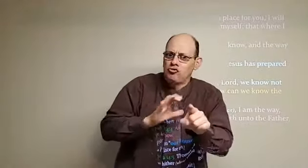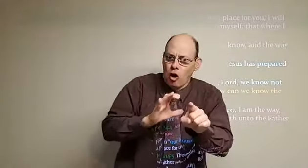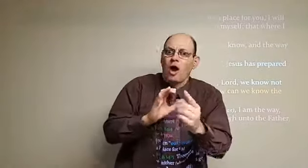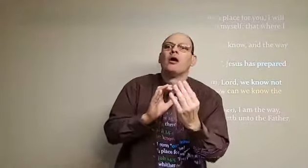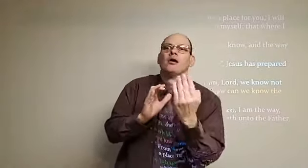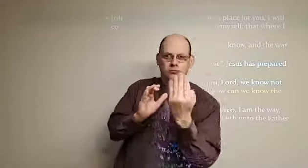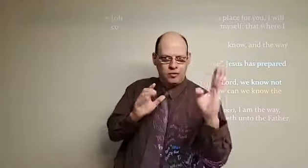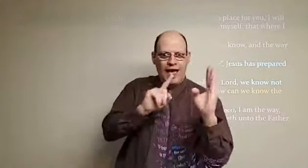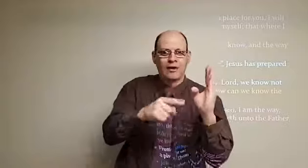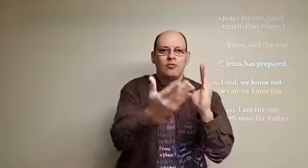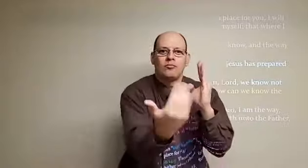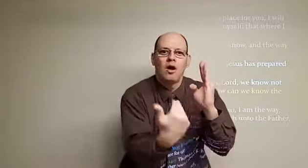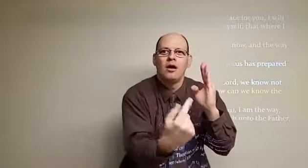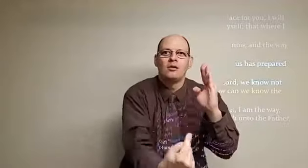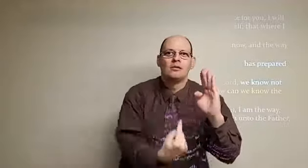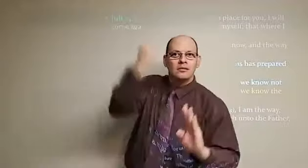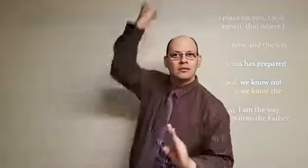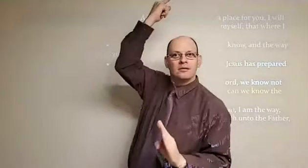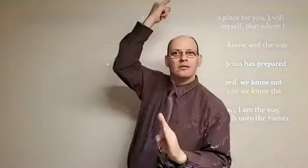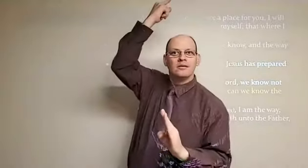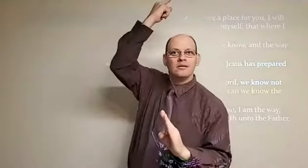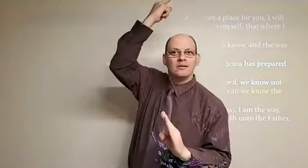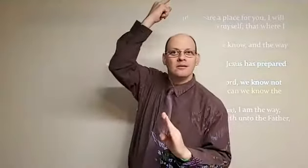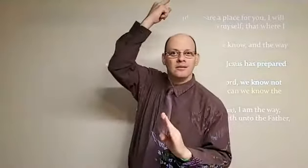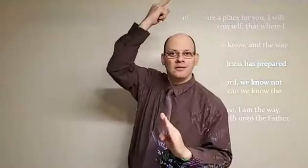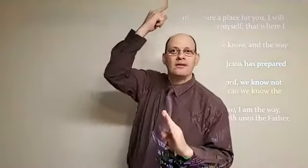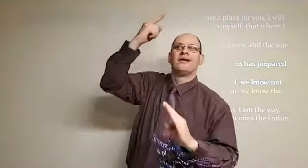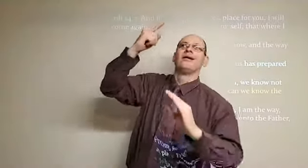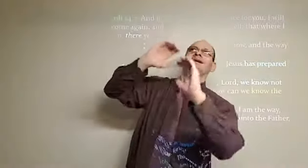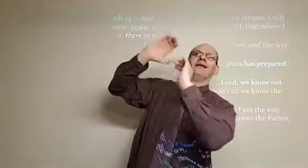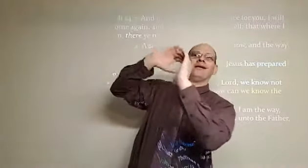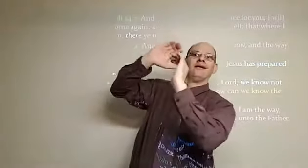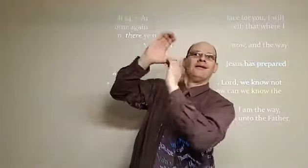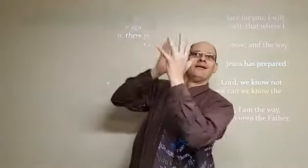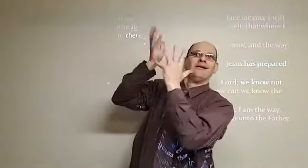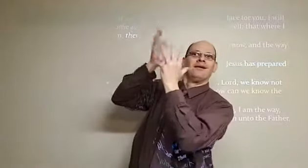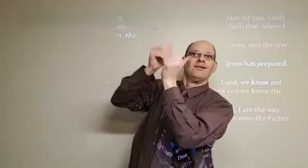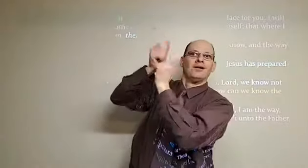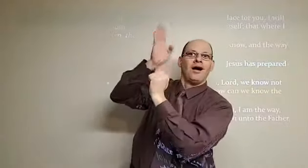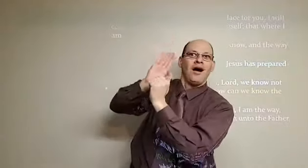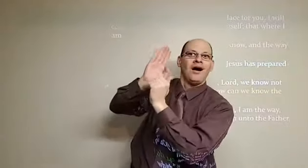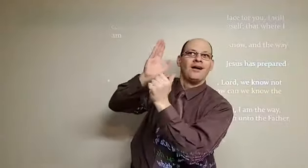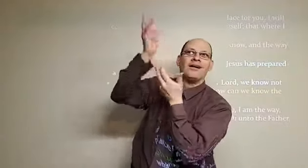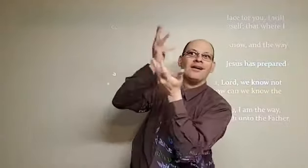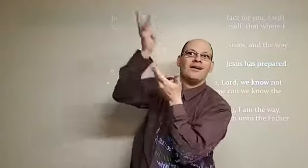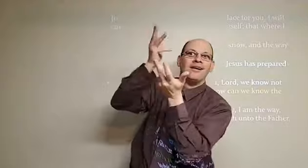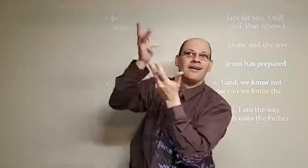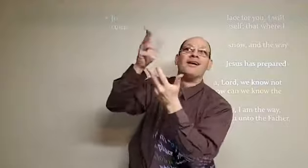knocking it's through Jesus name you have access to enter in and you are able to communicate with God